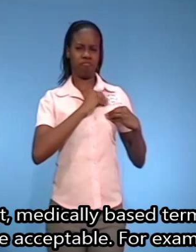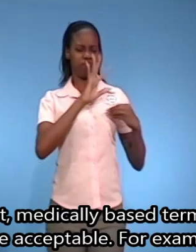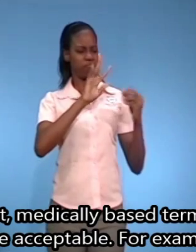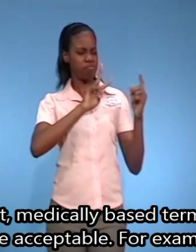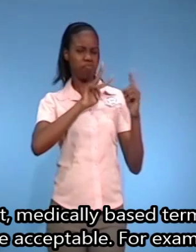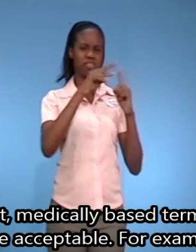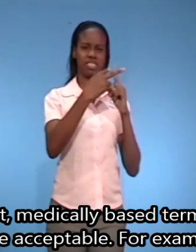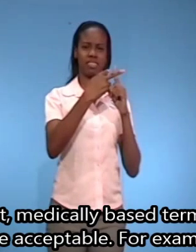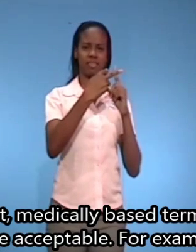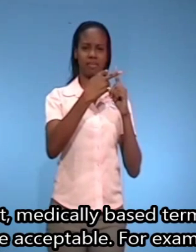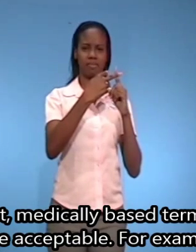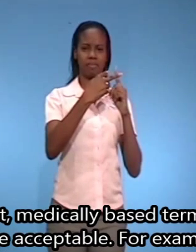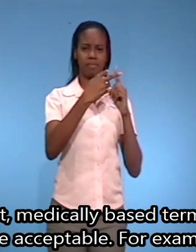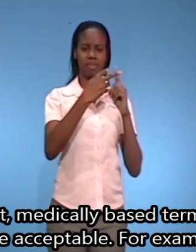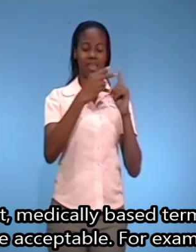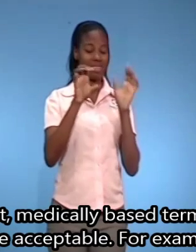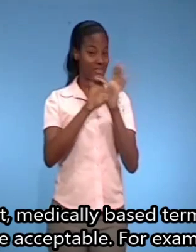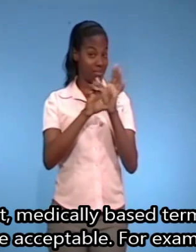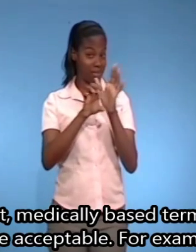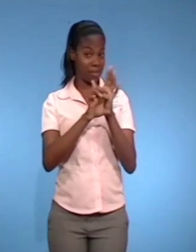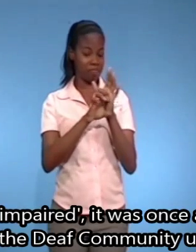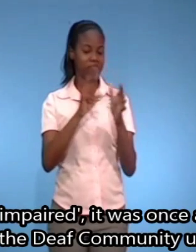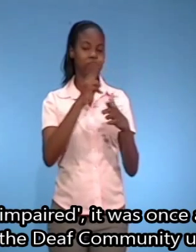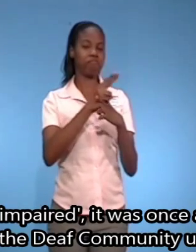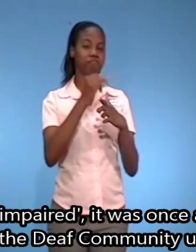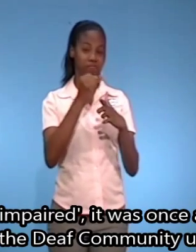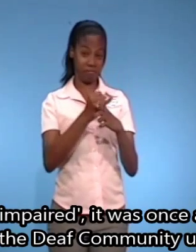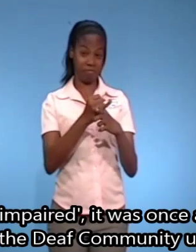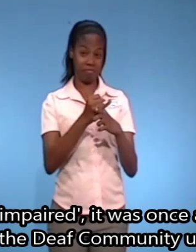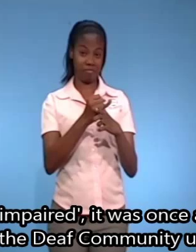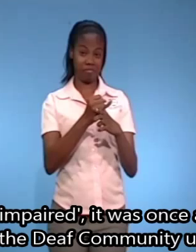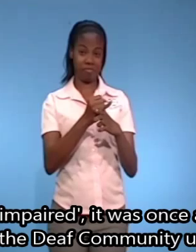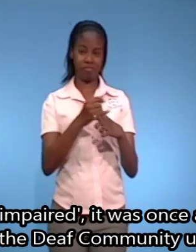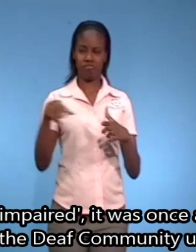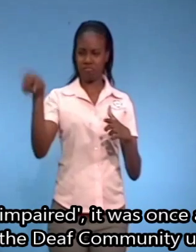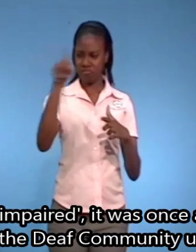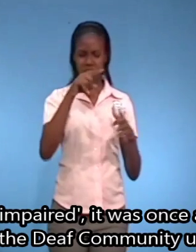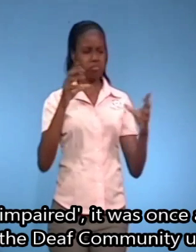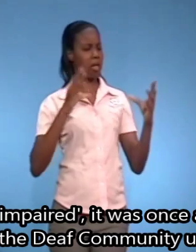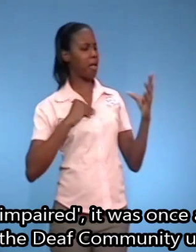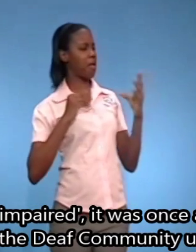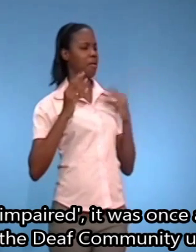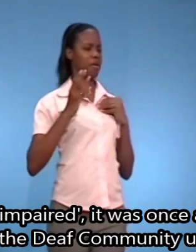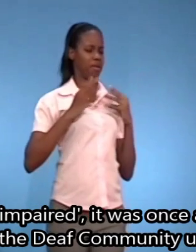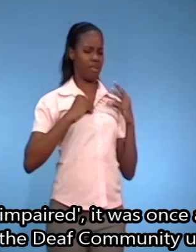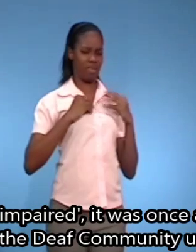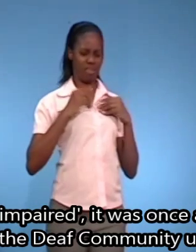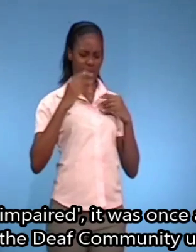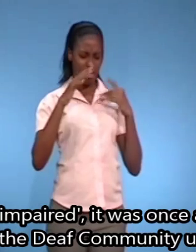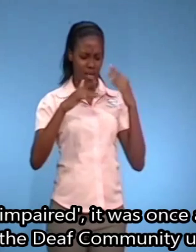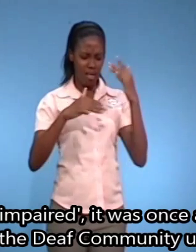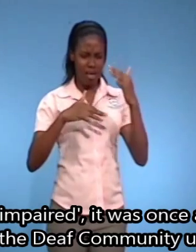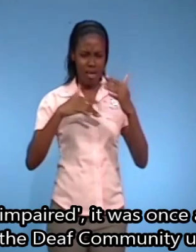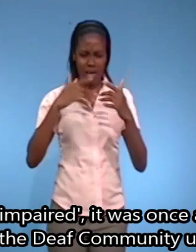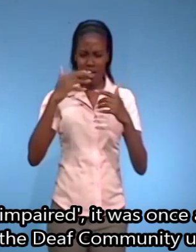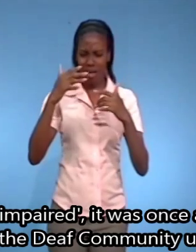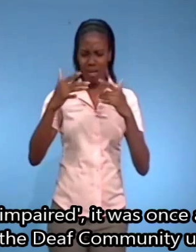based terminologies were acceptable, for example, hearing impaired. It was once accepted by the deaf community until it